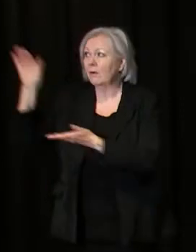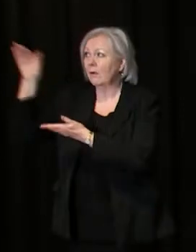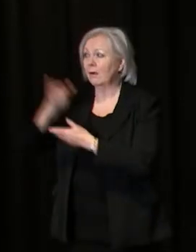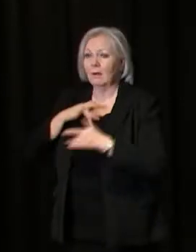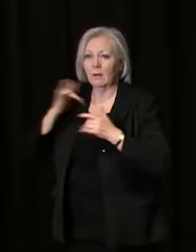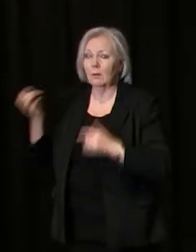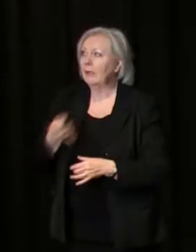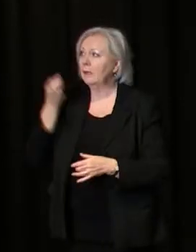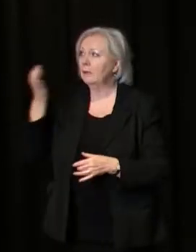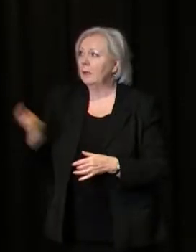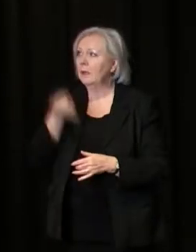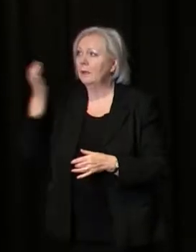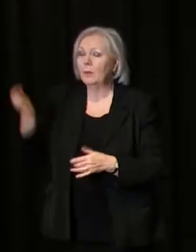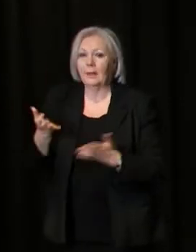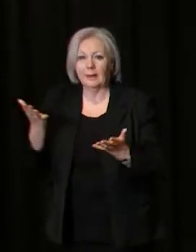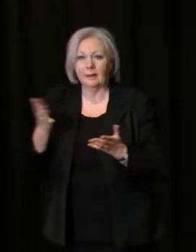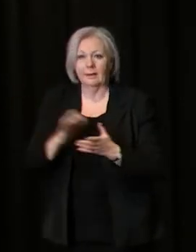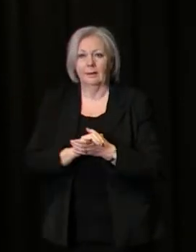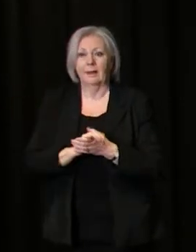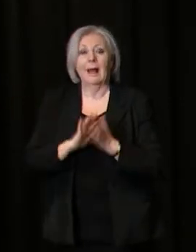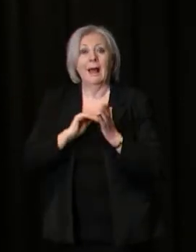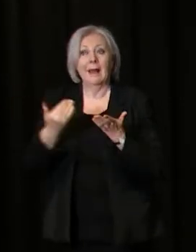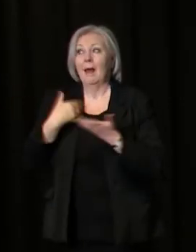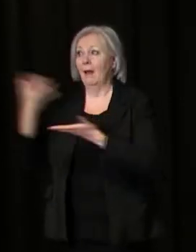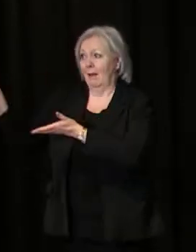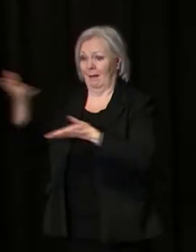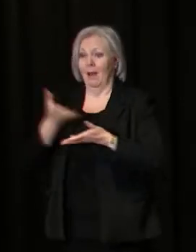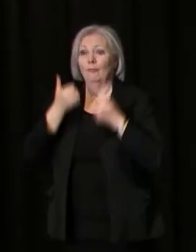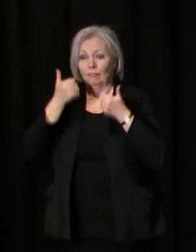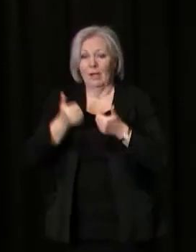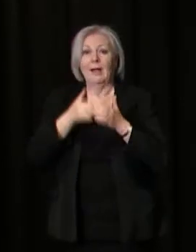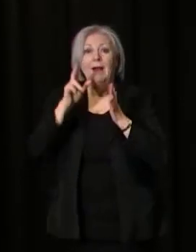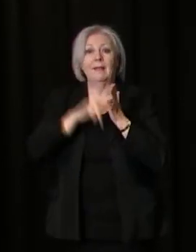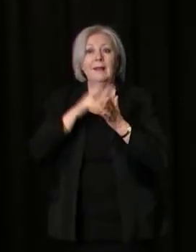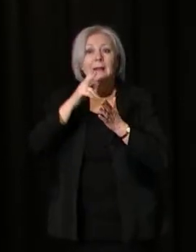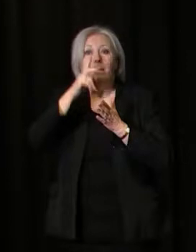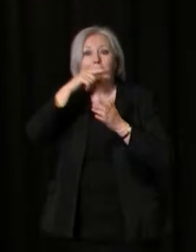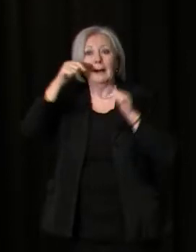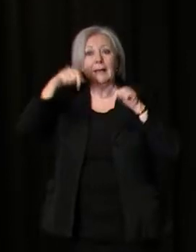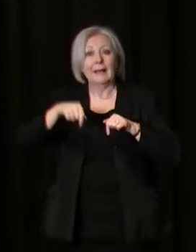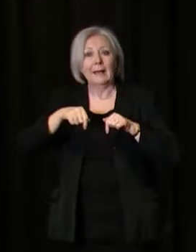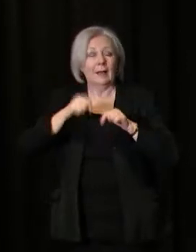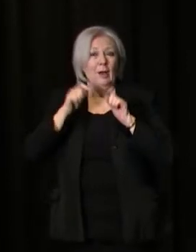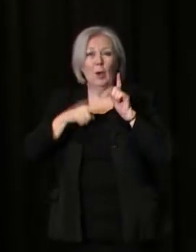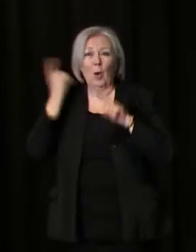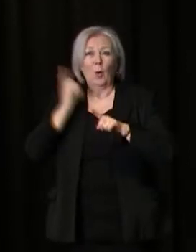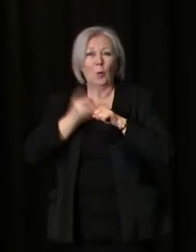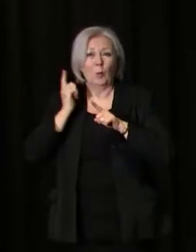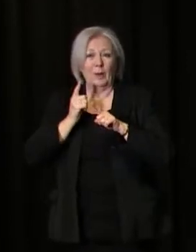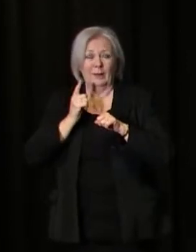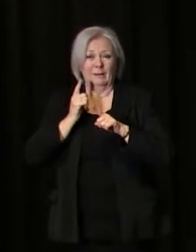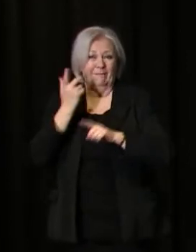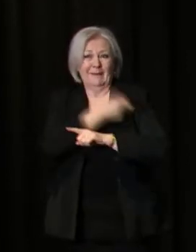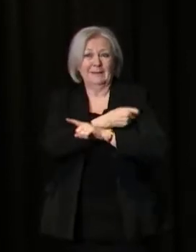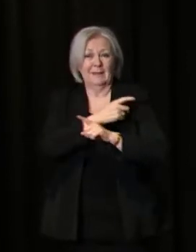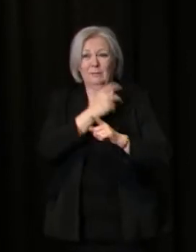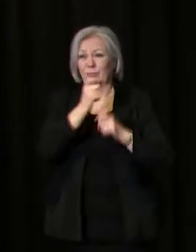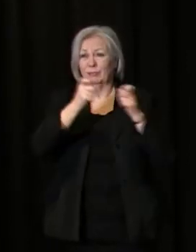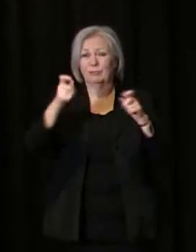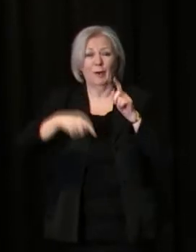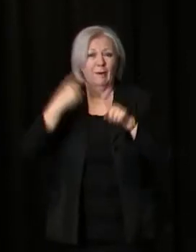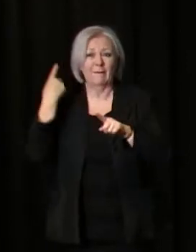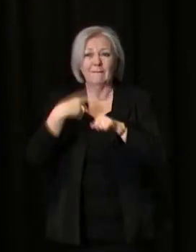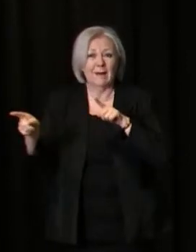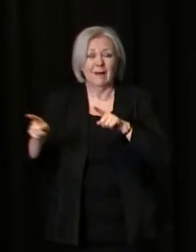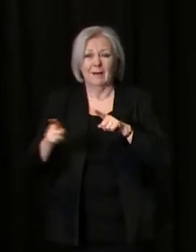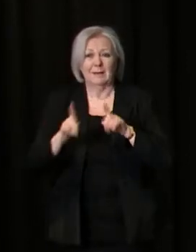and Victorians have gone and got the vaccine in record time and record numbers. So we have to push past this. We have to get our